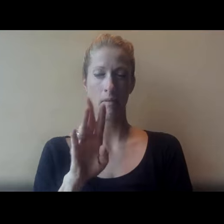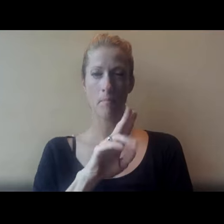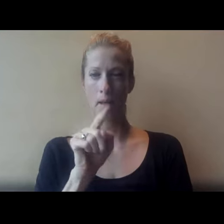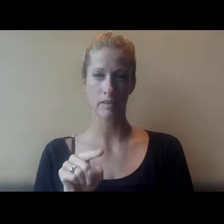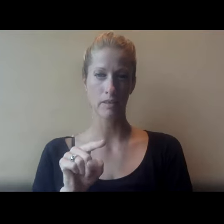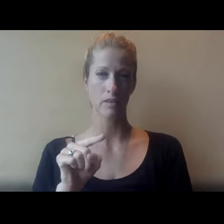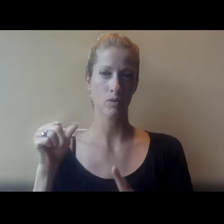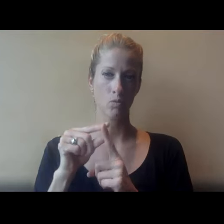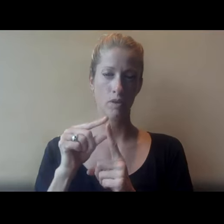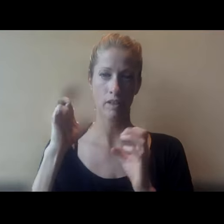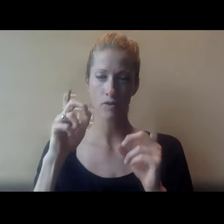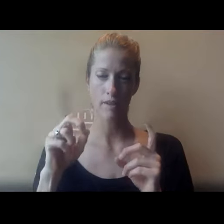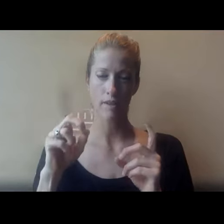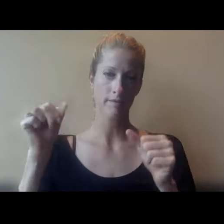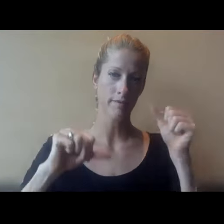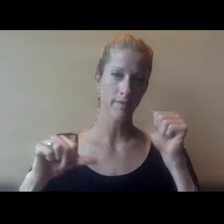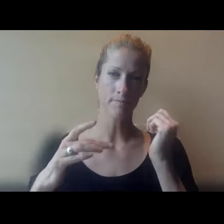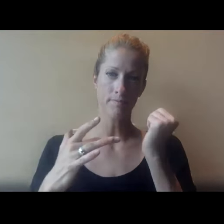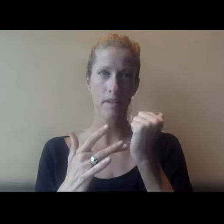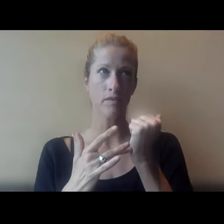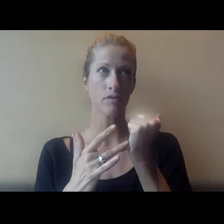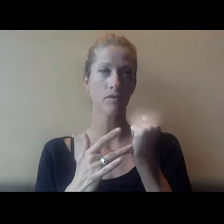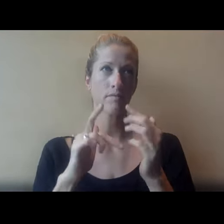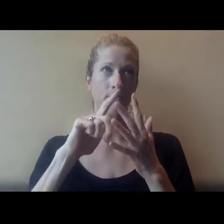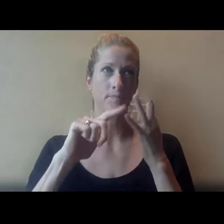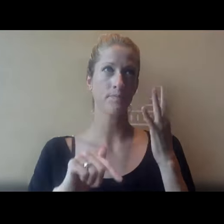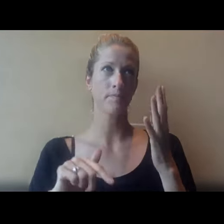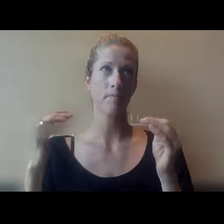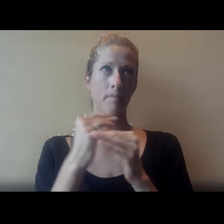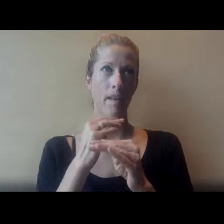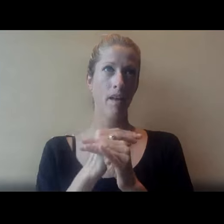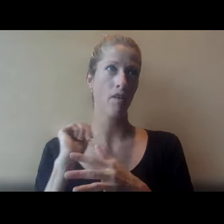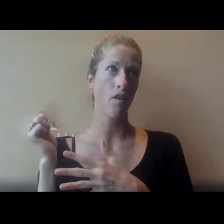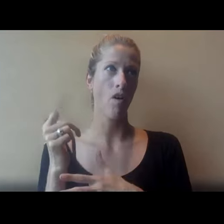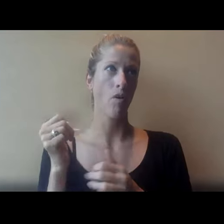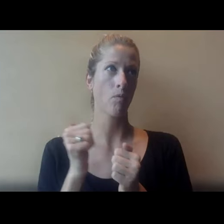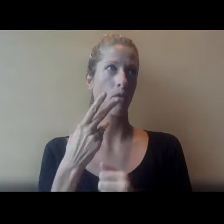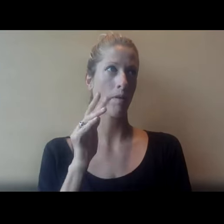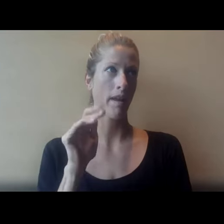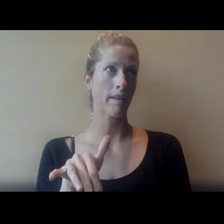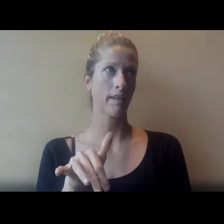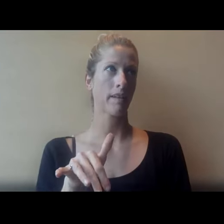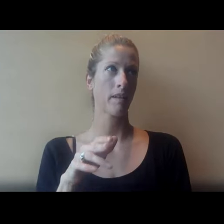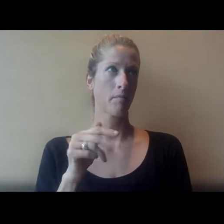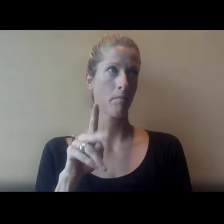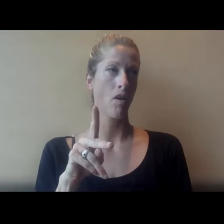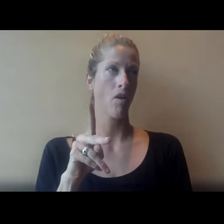education, science, technology, engineering, and math. But for those of us with humanities and arts backgrounds